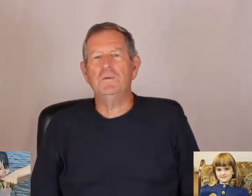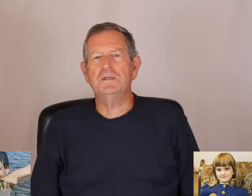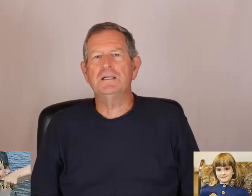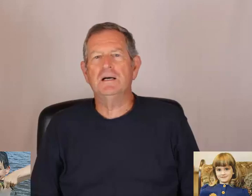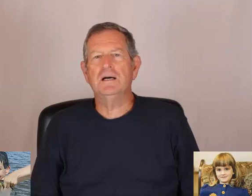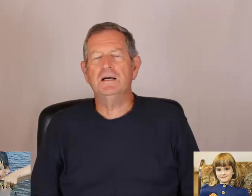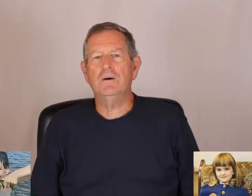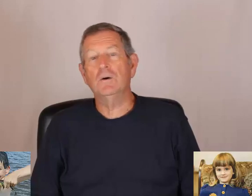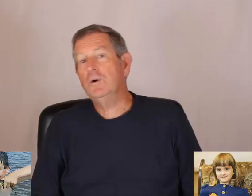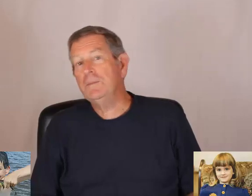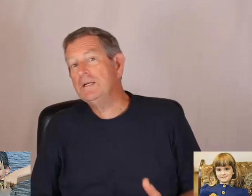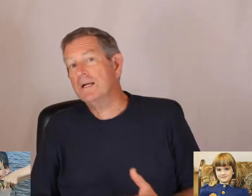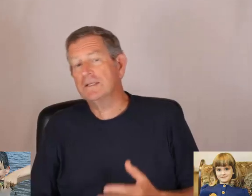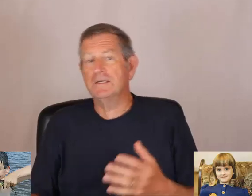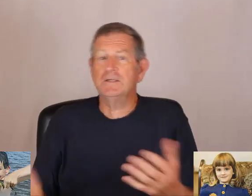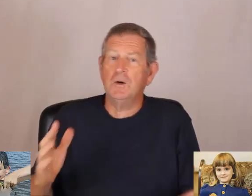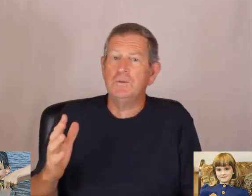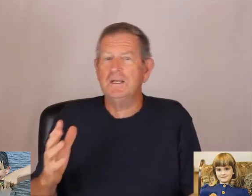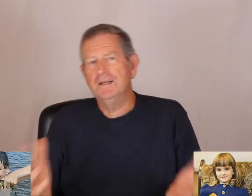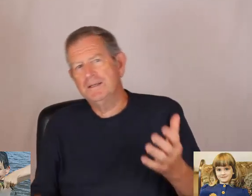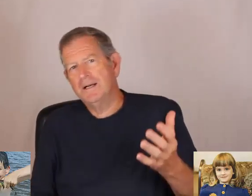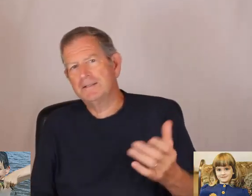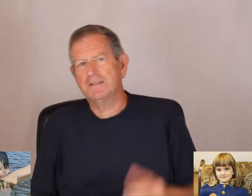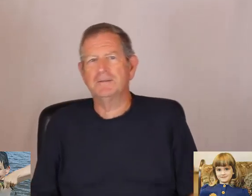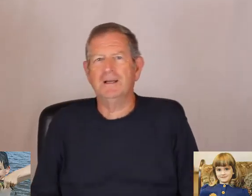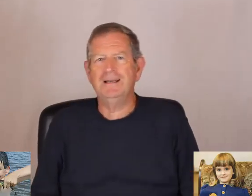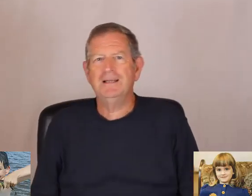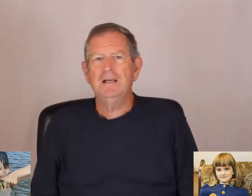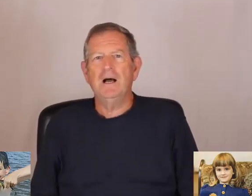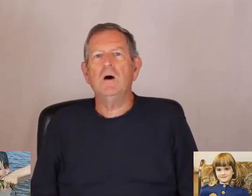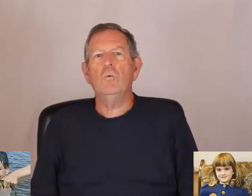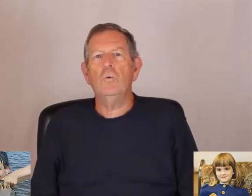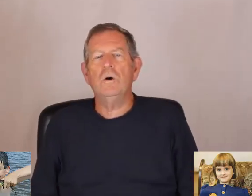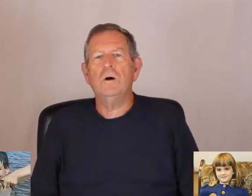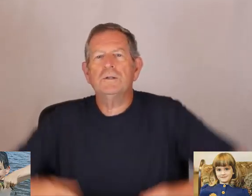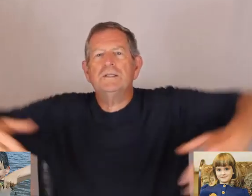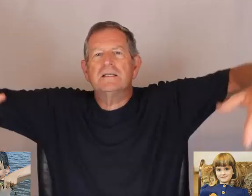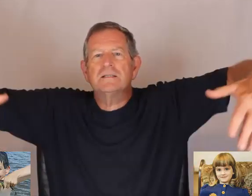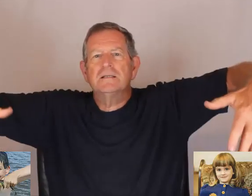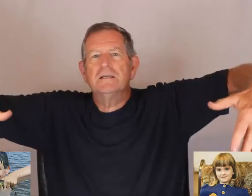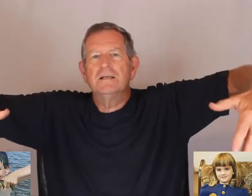Don't. Or it could be doesn't. Don't, doesn't, right? What's this?